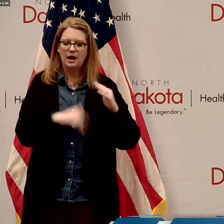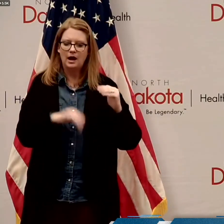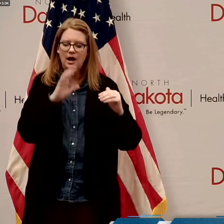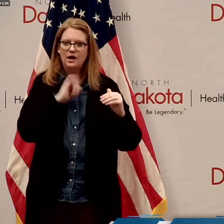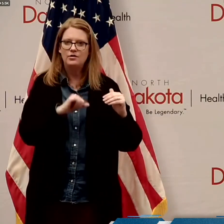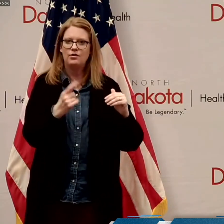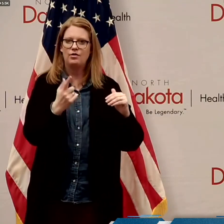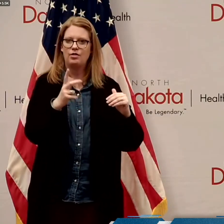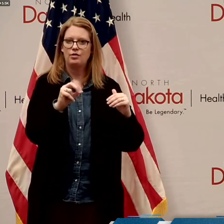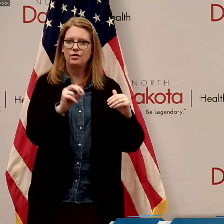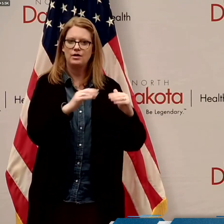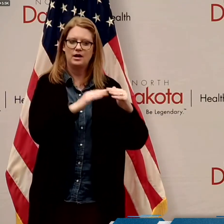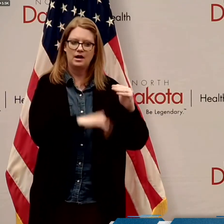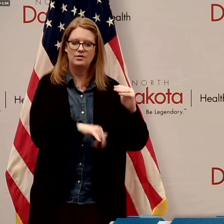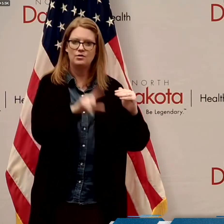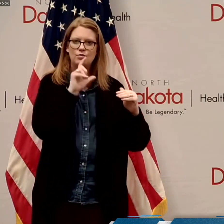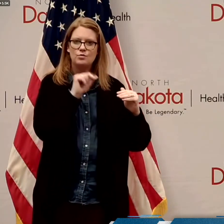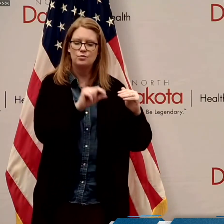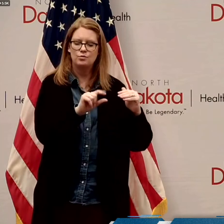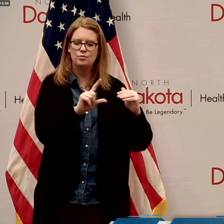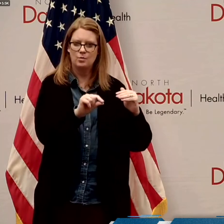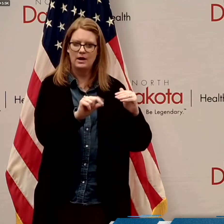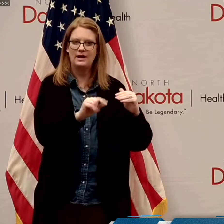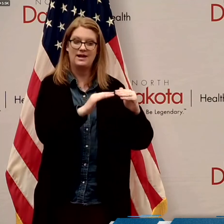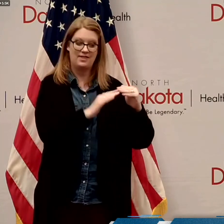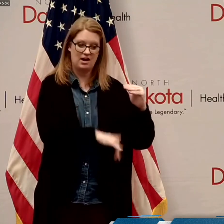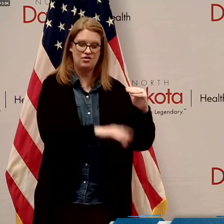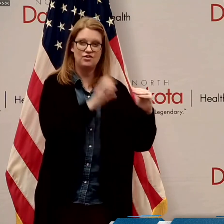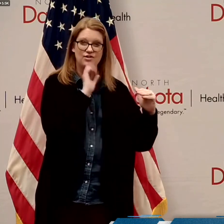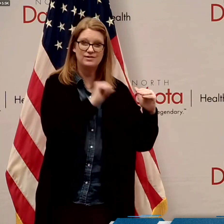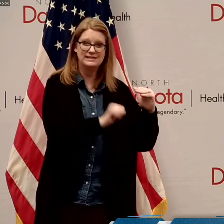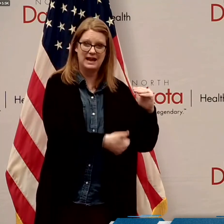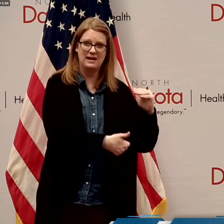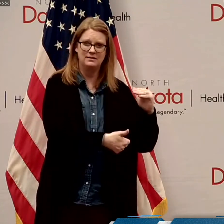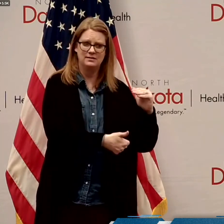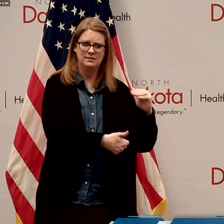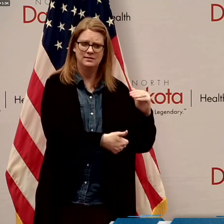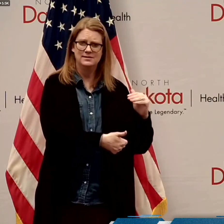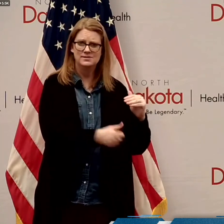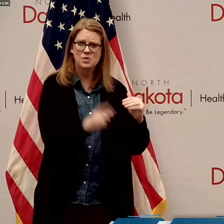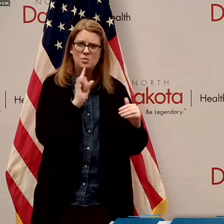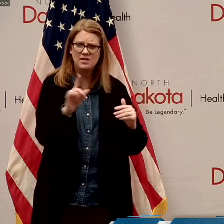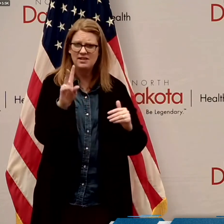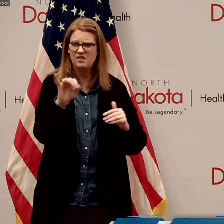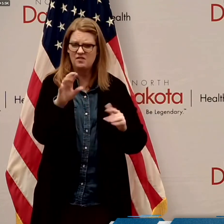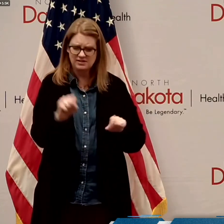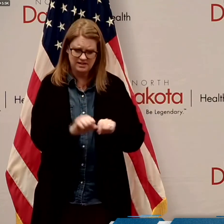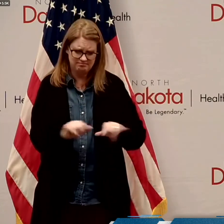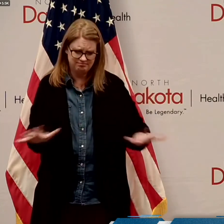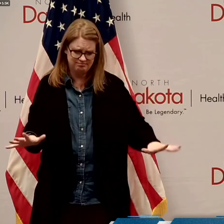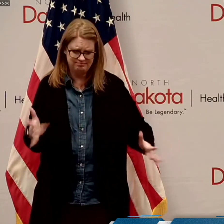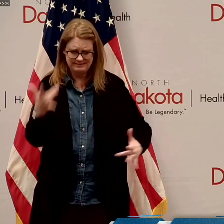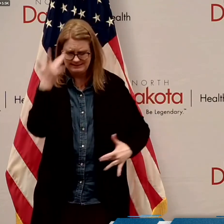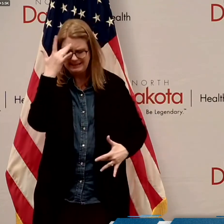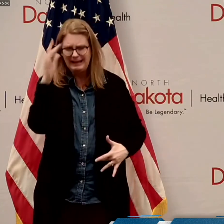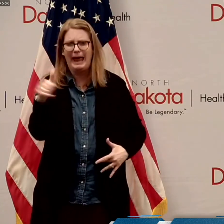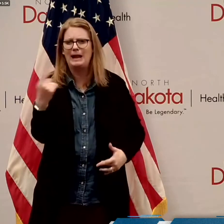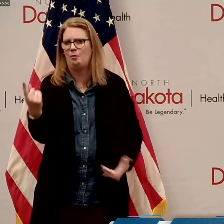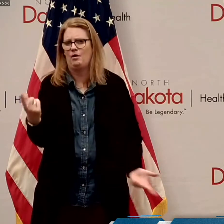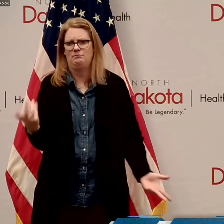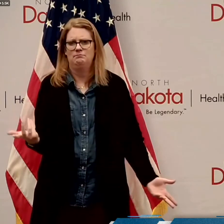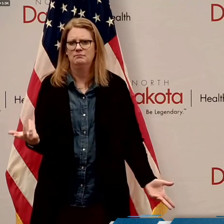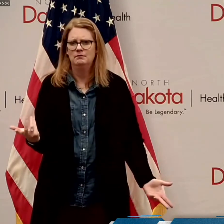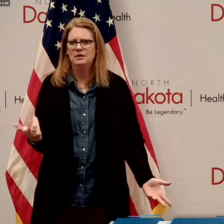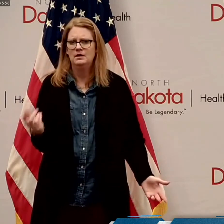and one today under 10. So it can hit anyone of any age. Quite fortunately, this is less